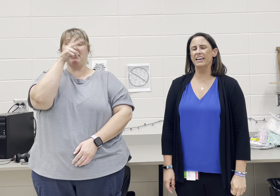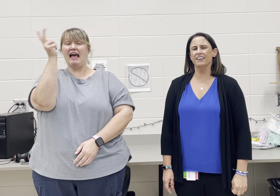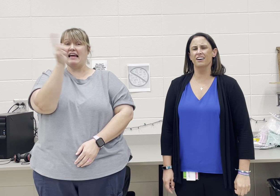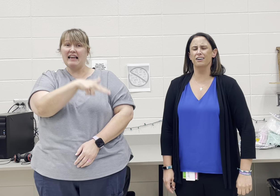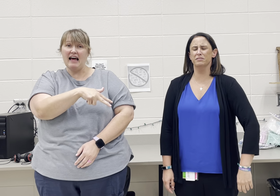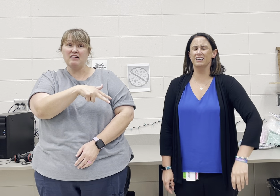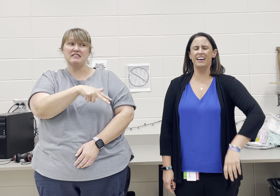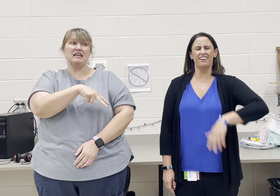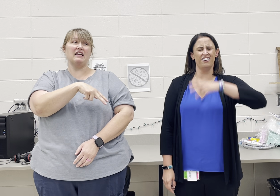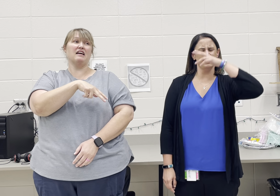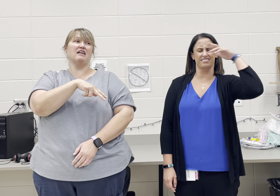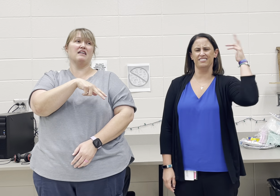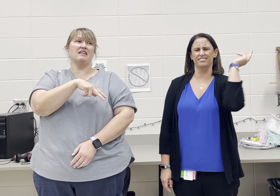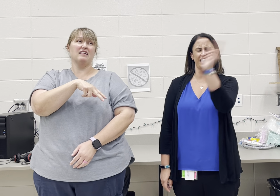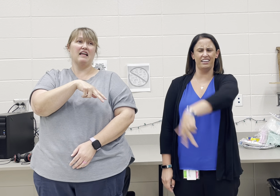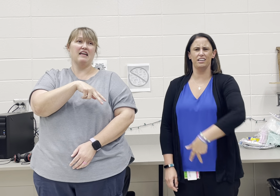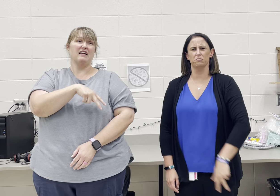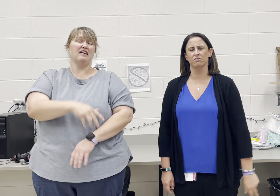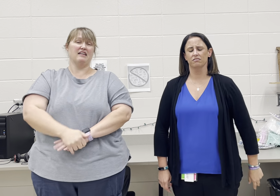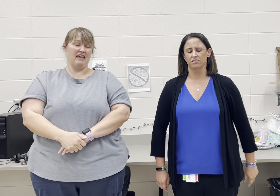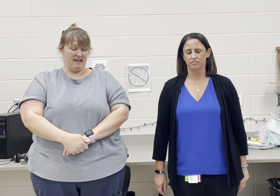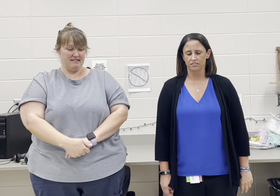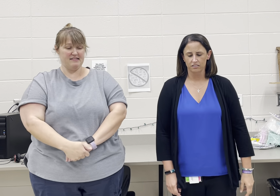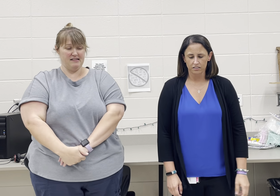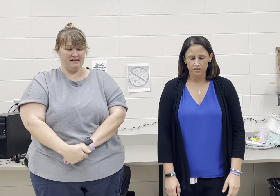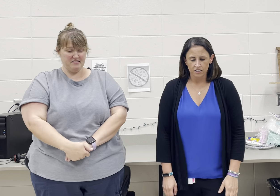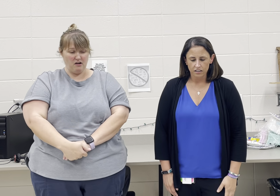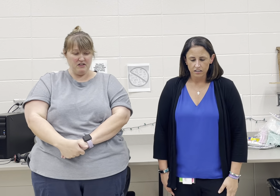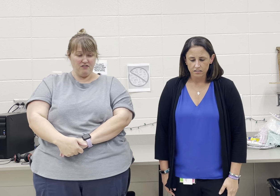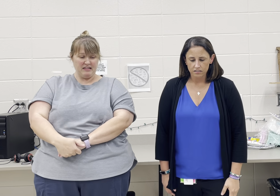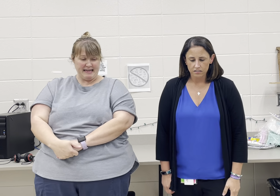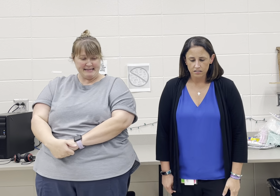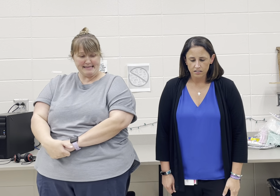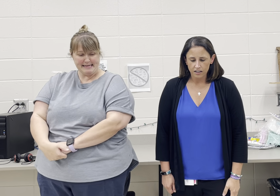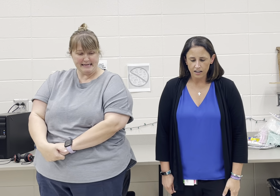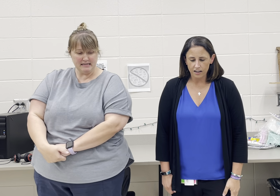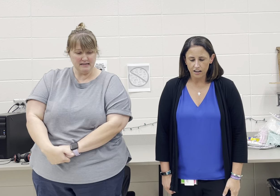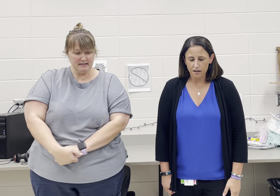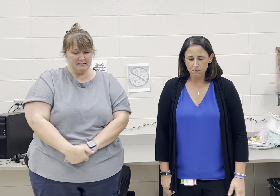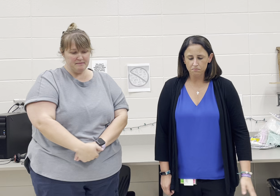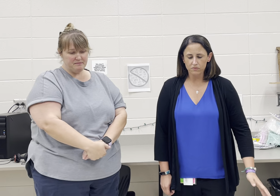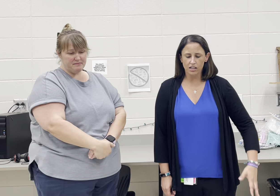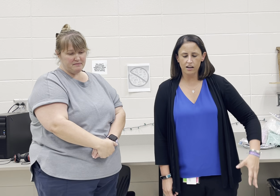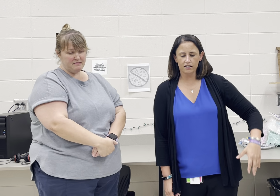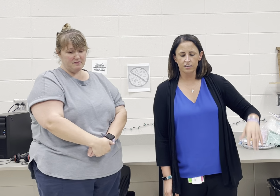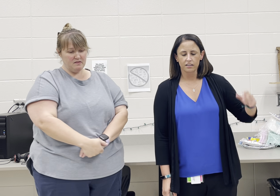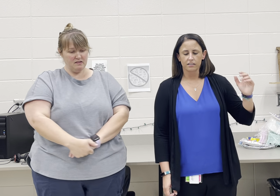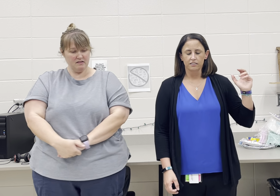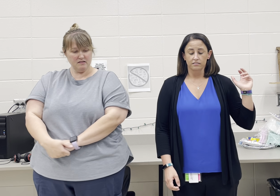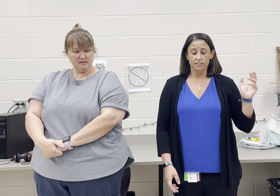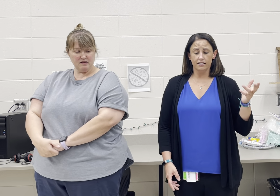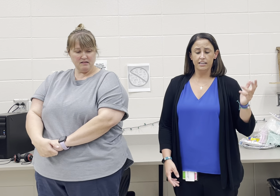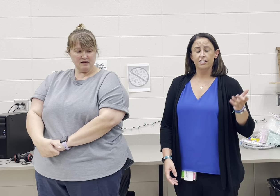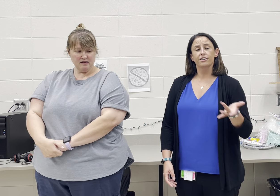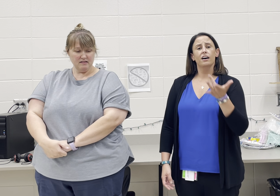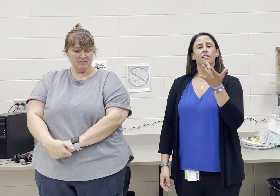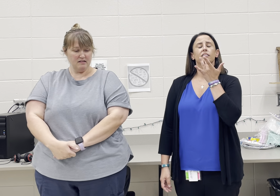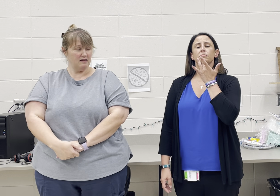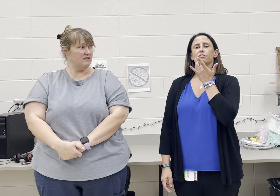play come today? lousy. Oh, that's lame. Yes. All the different things. Look, lucky, good luck. Middle finger